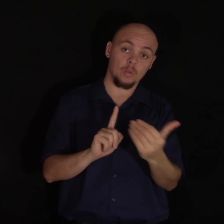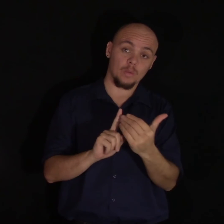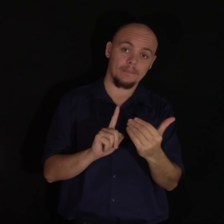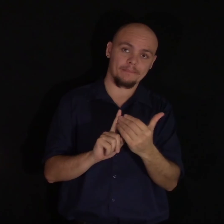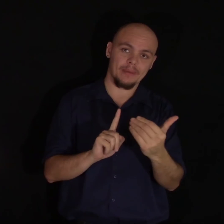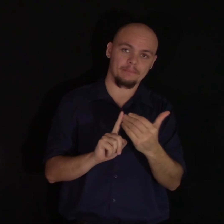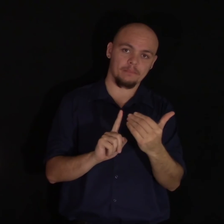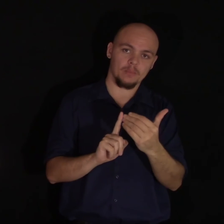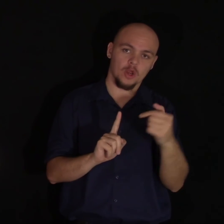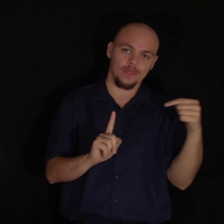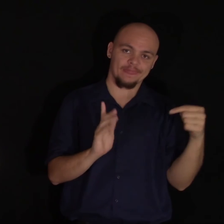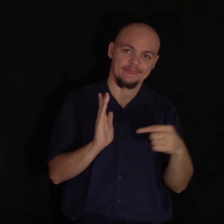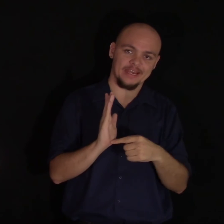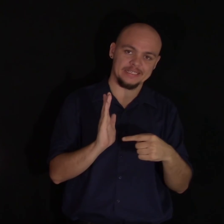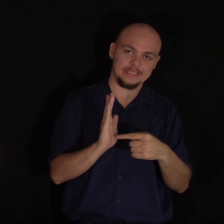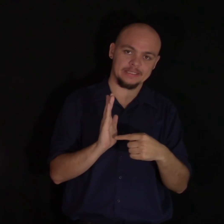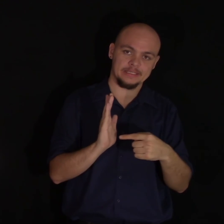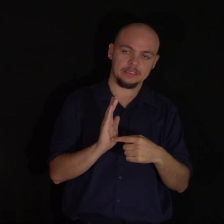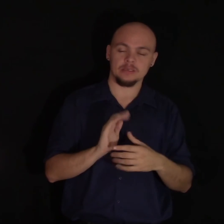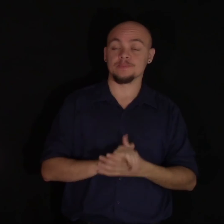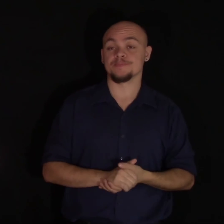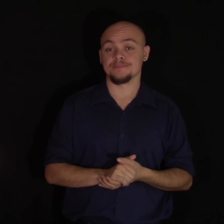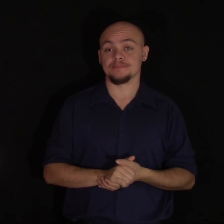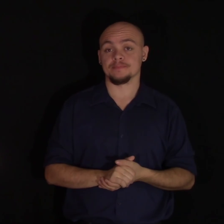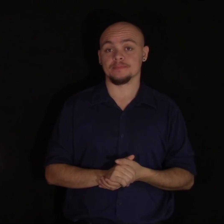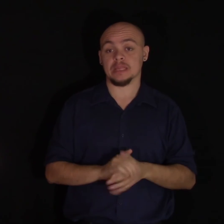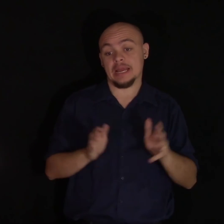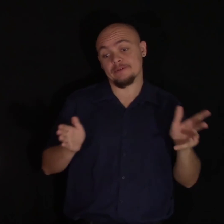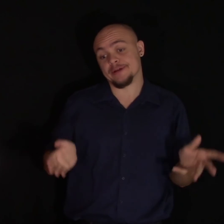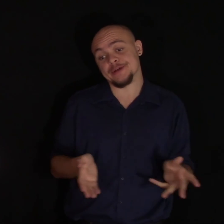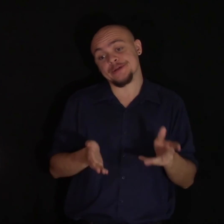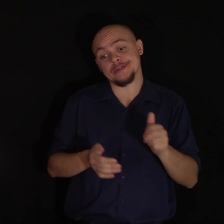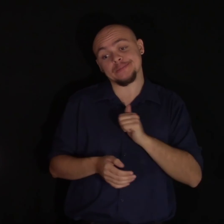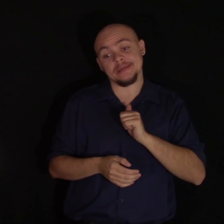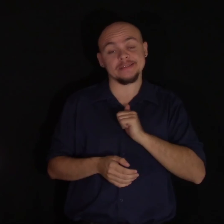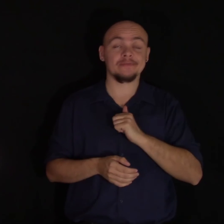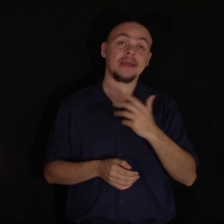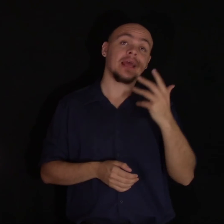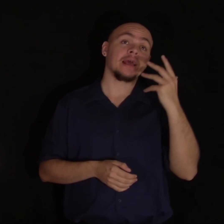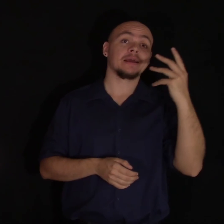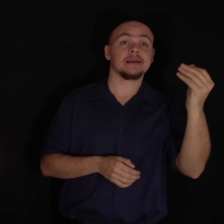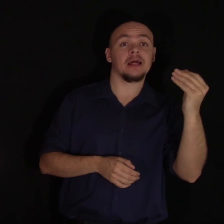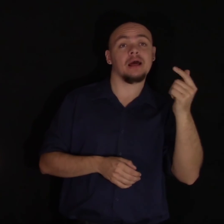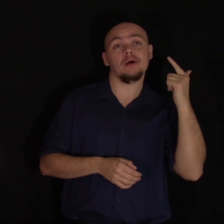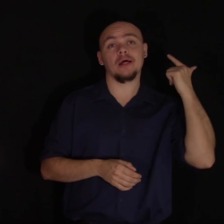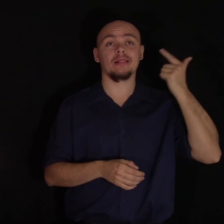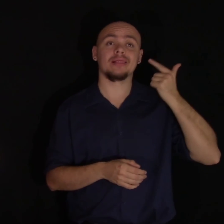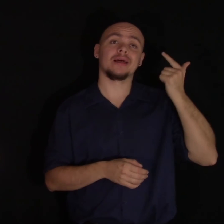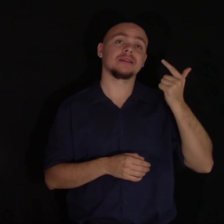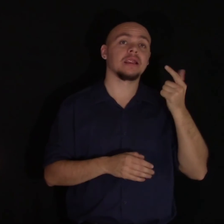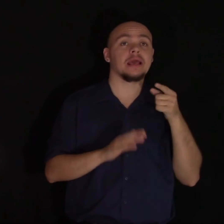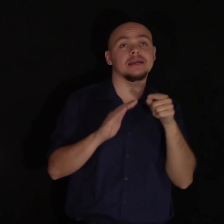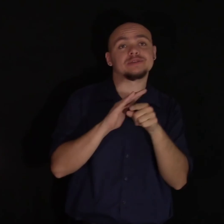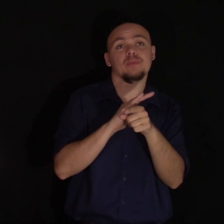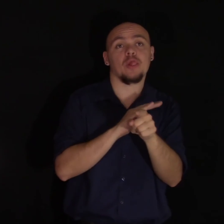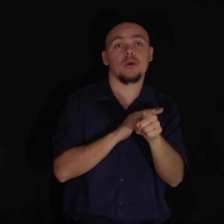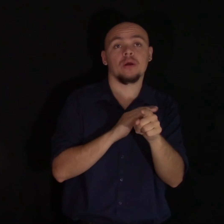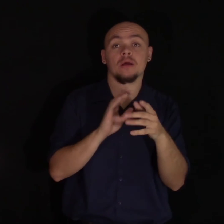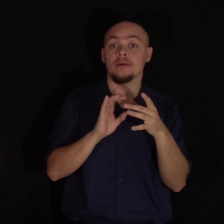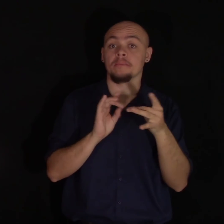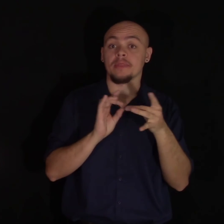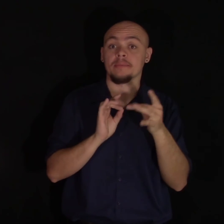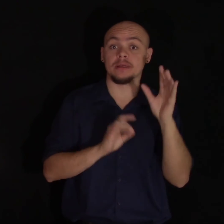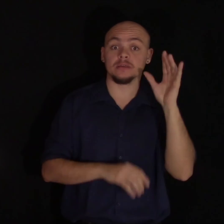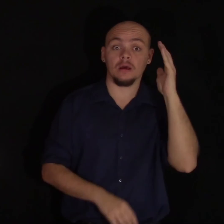this. I'm sure I was trying to encourage myself to get out and explore London, but the message I missed